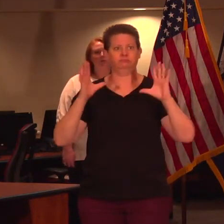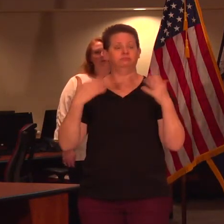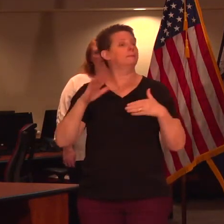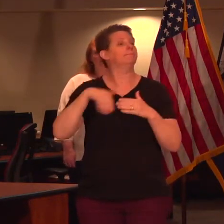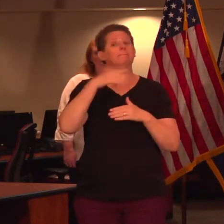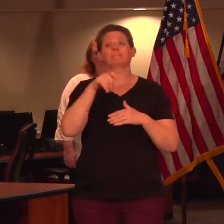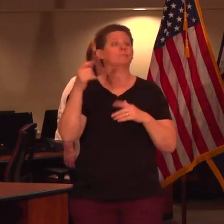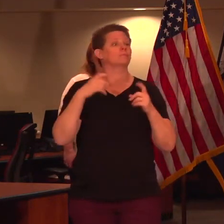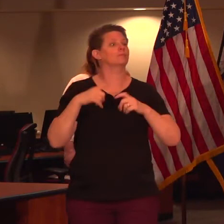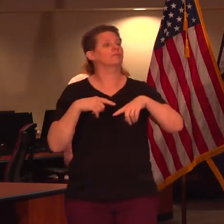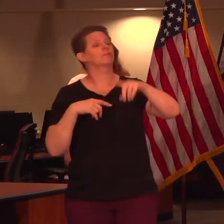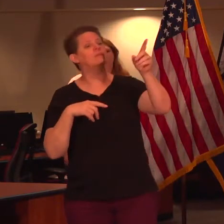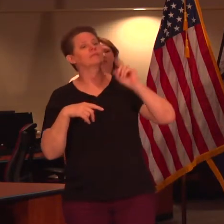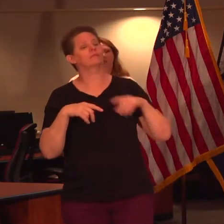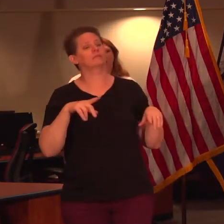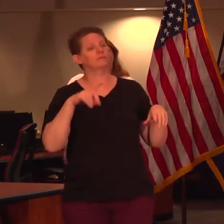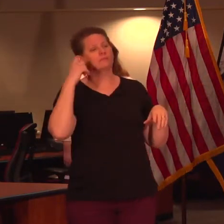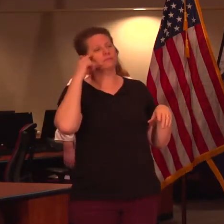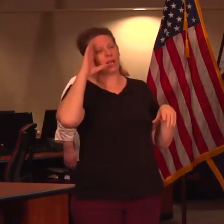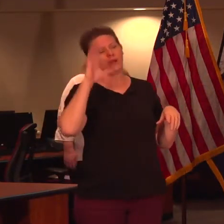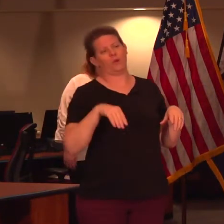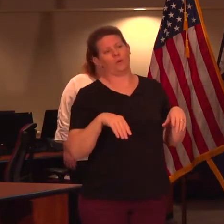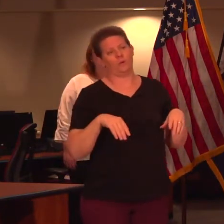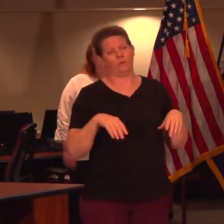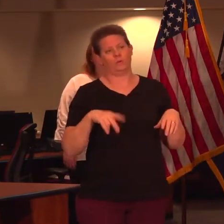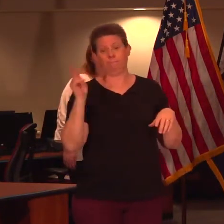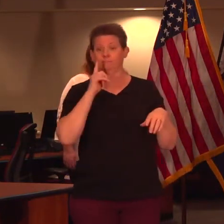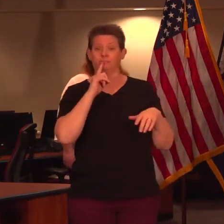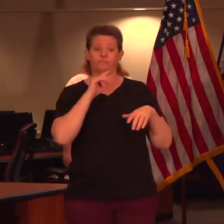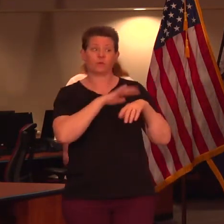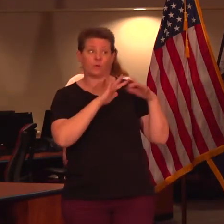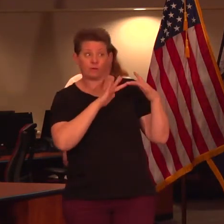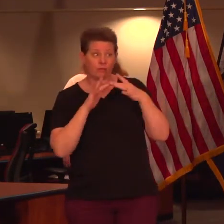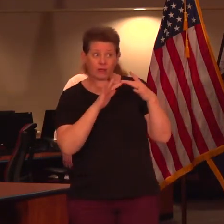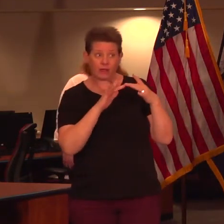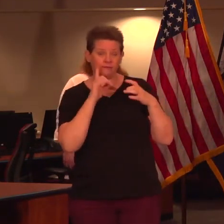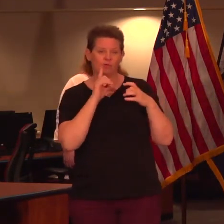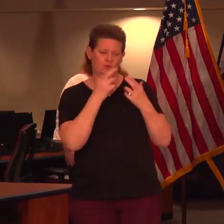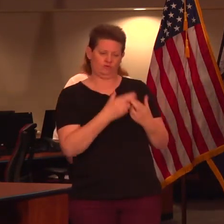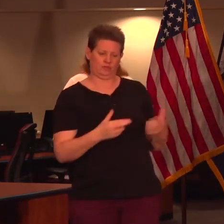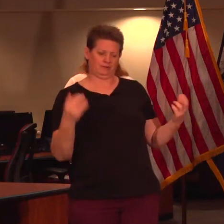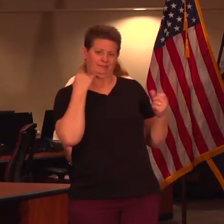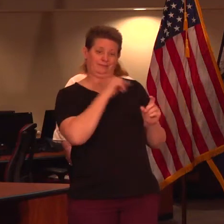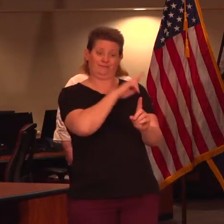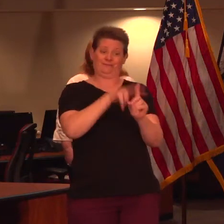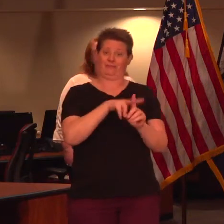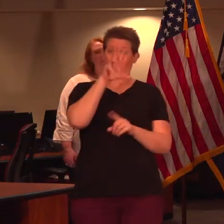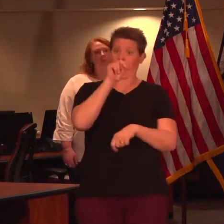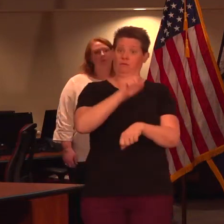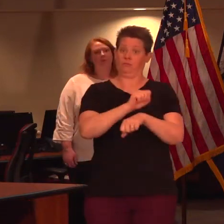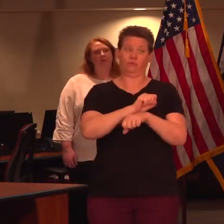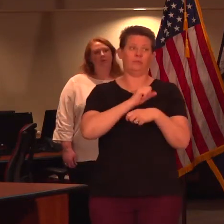Next question. Governor, I know a lot of people, you were mentioning that people should go online and try and access those resources if they need to file for unemployment or need